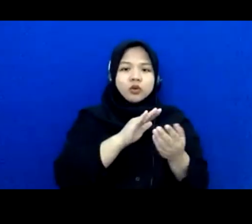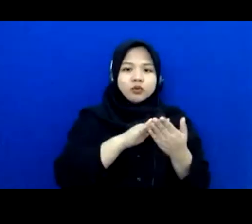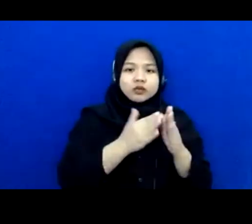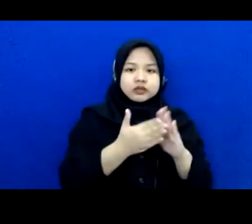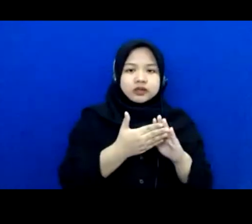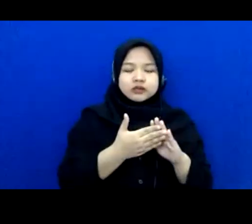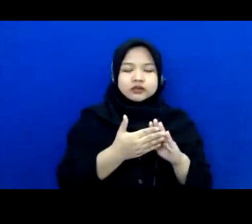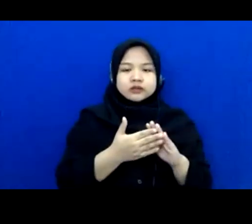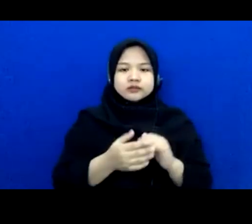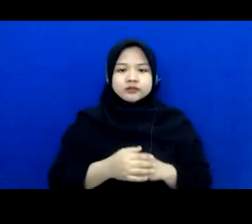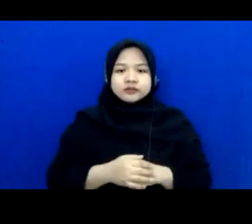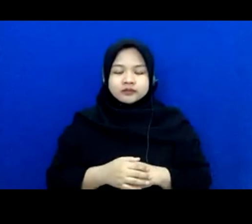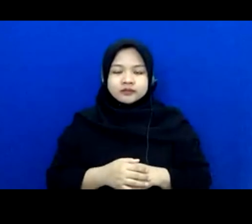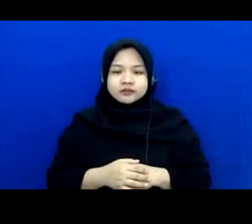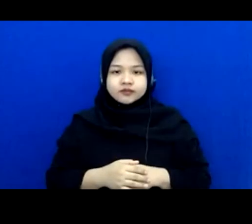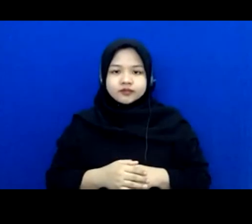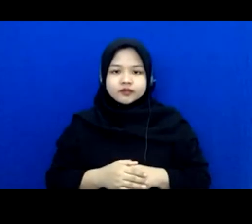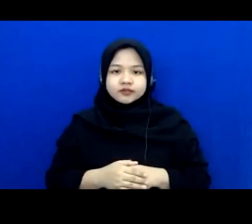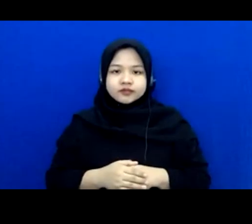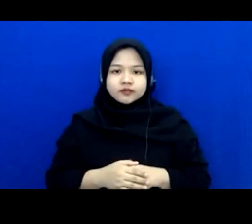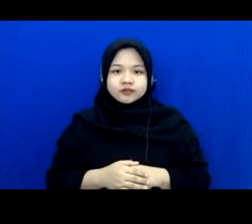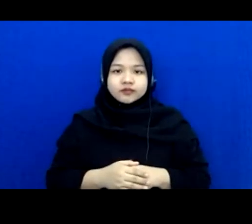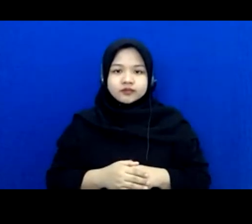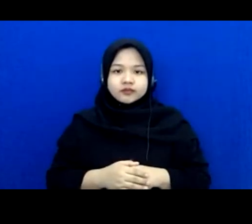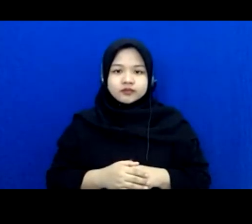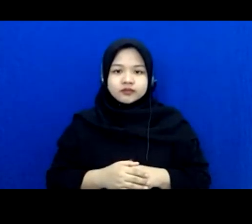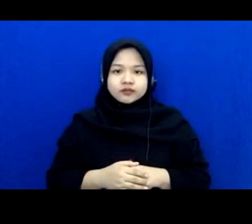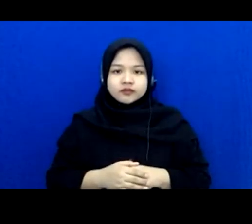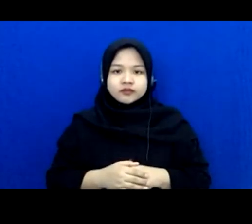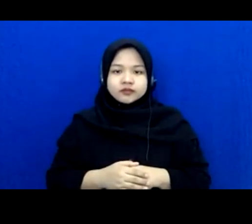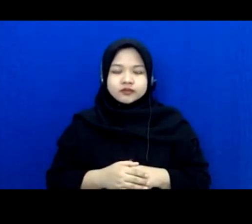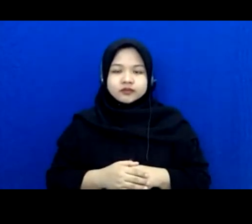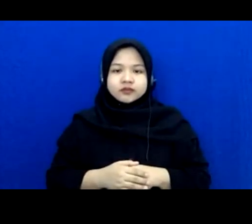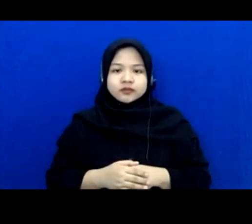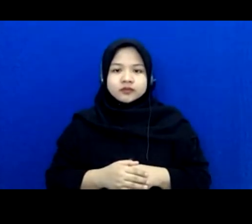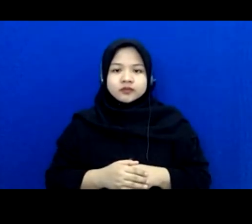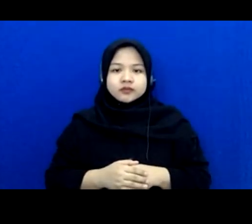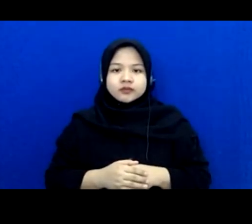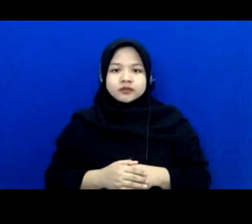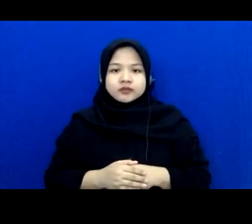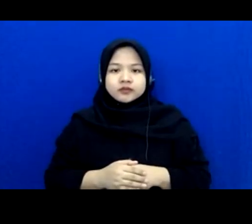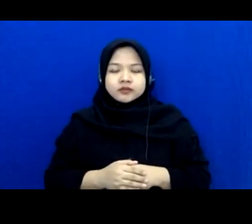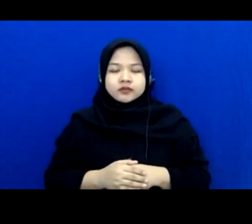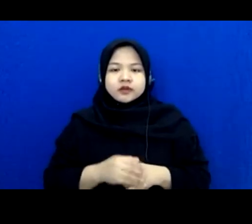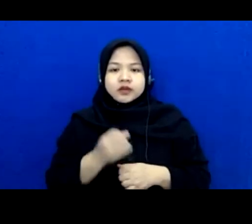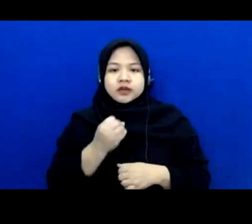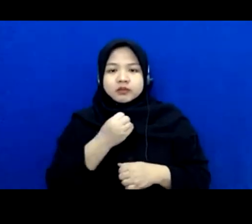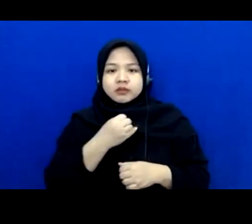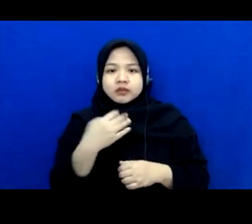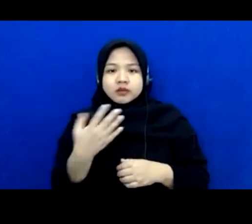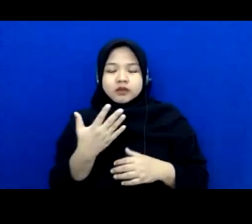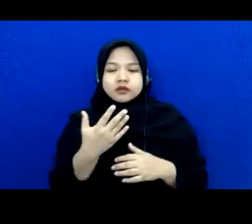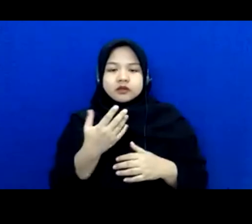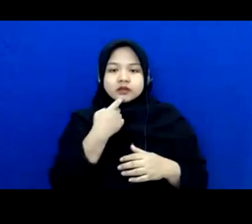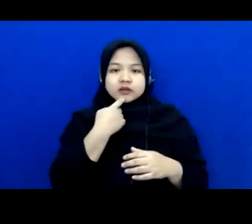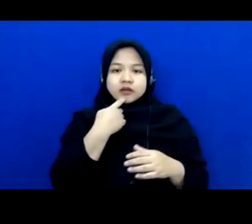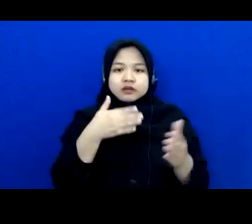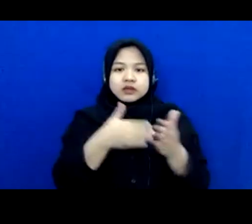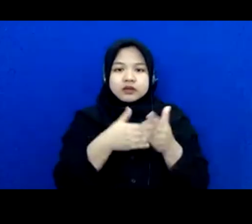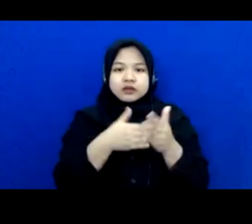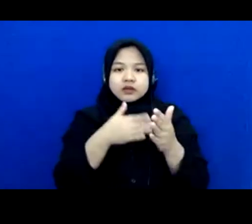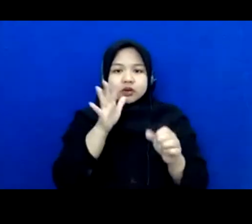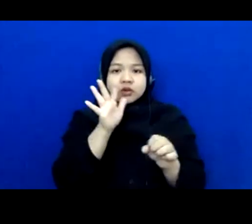us. So this also enabled us to keep our volumes up over COVID, which also meant that